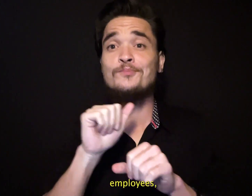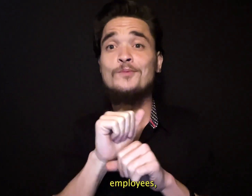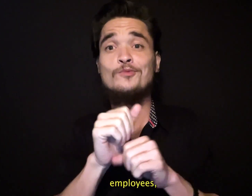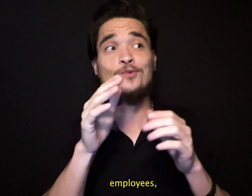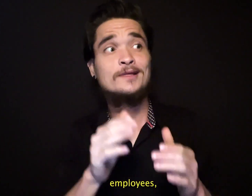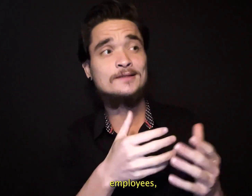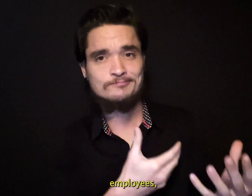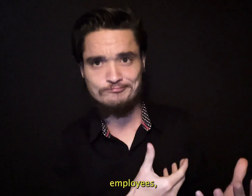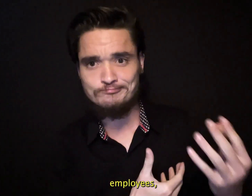employees,